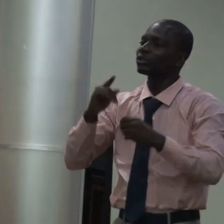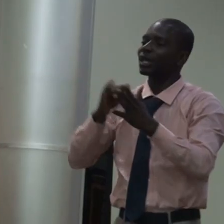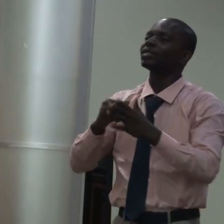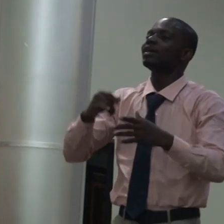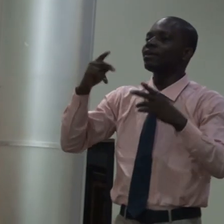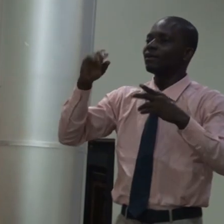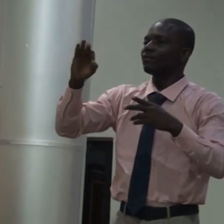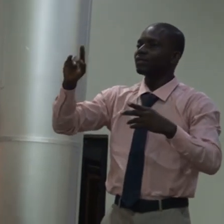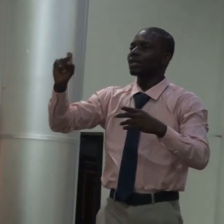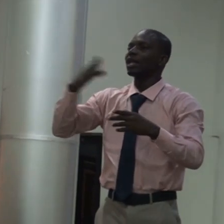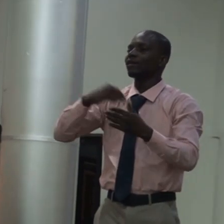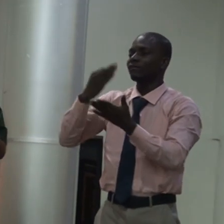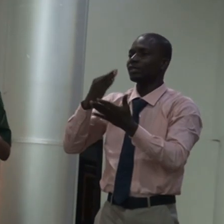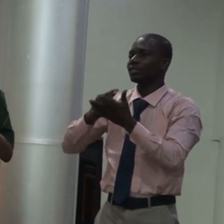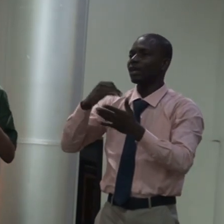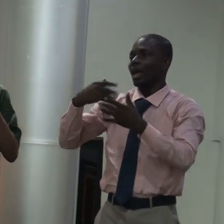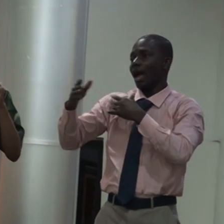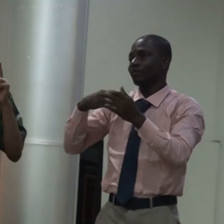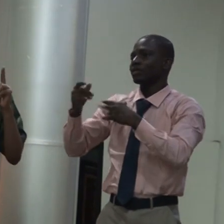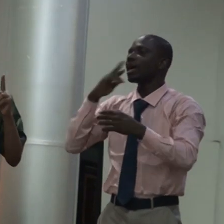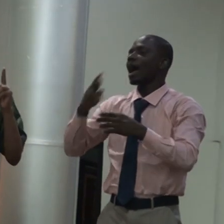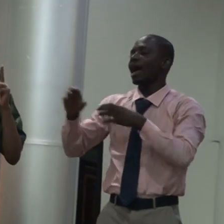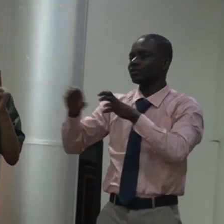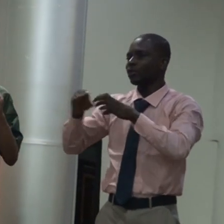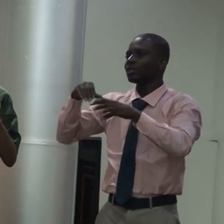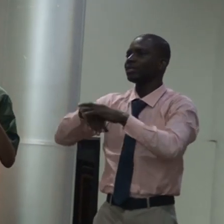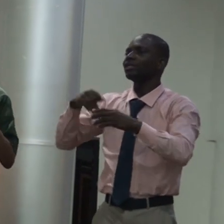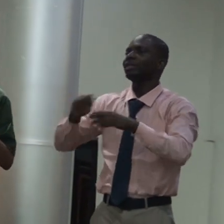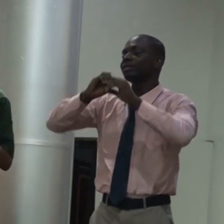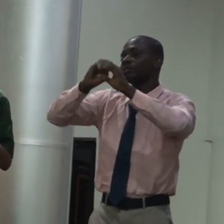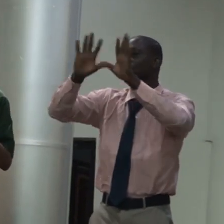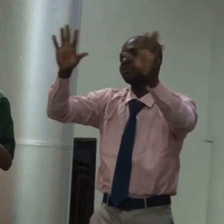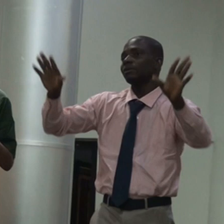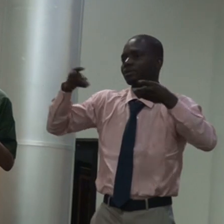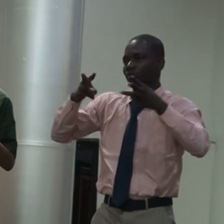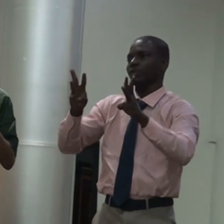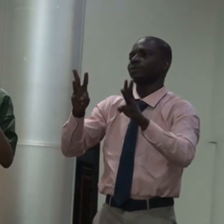that its fiscal and financial affairs are conducted in a transparent